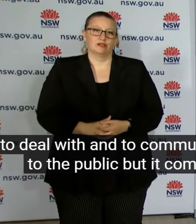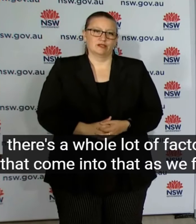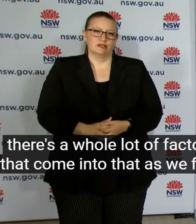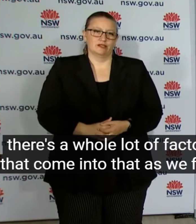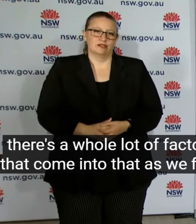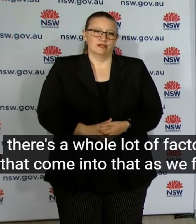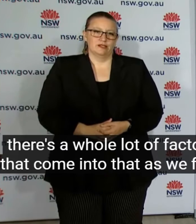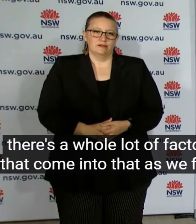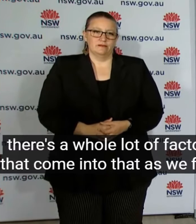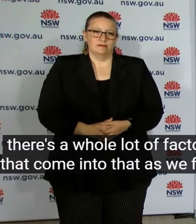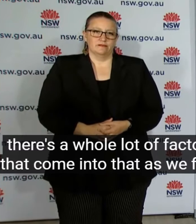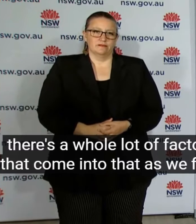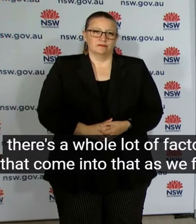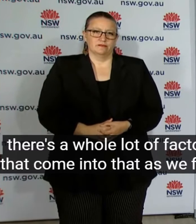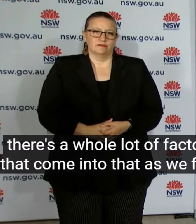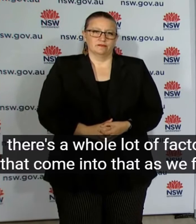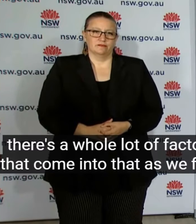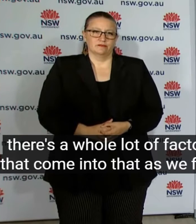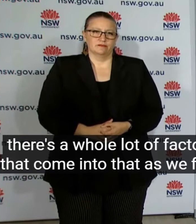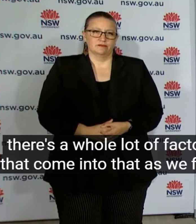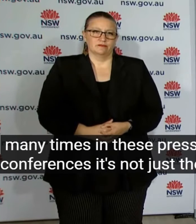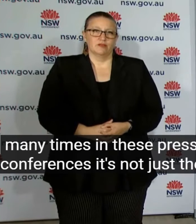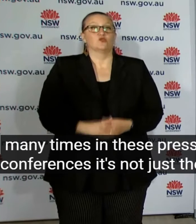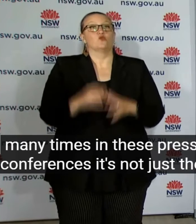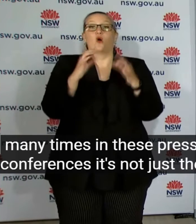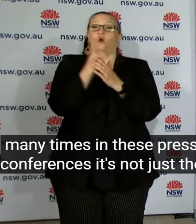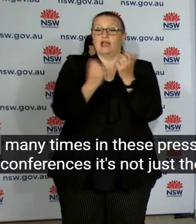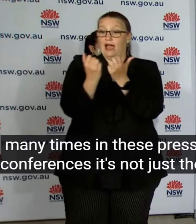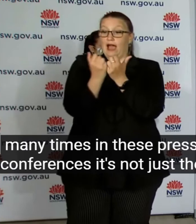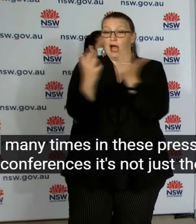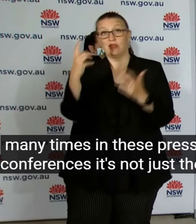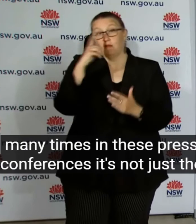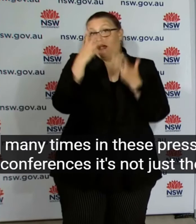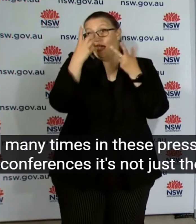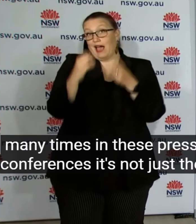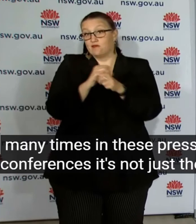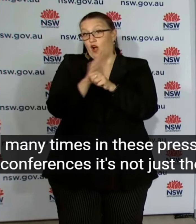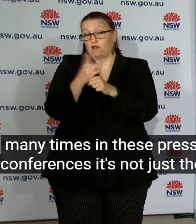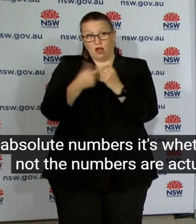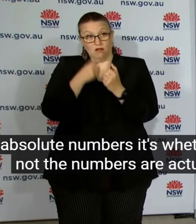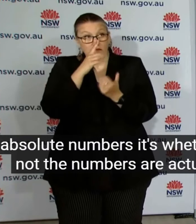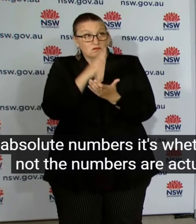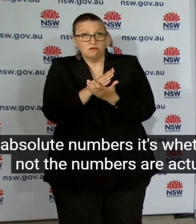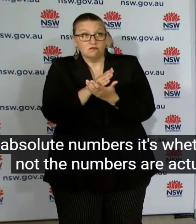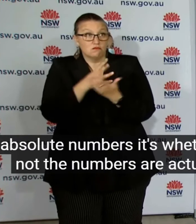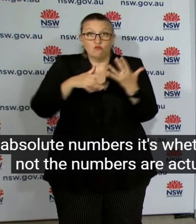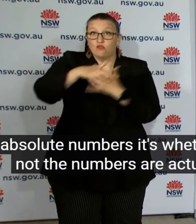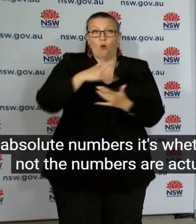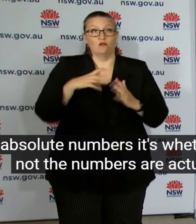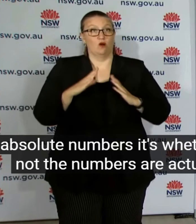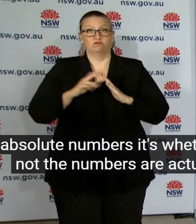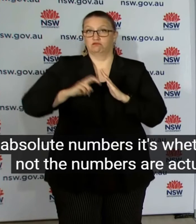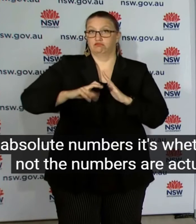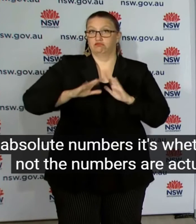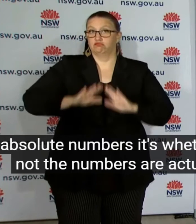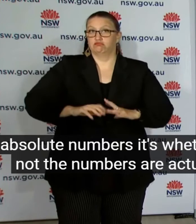whether or not the numbers are actually, or the people, not numbers, the people are moving around, or how they're moving around in the local area, or what the risks are